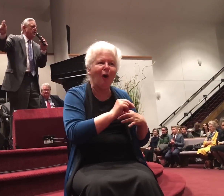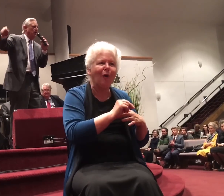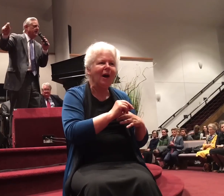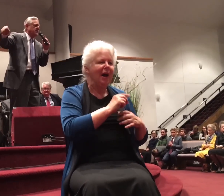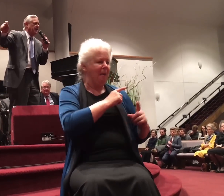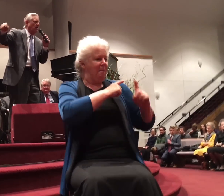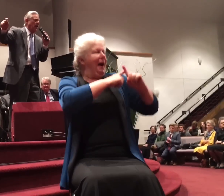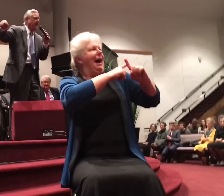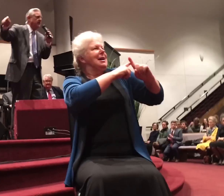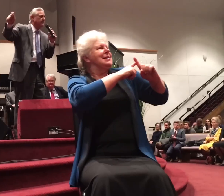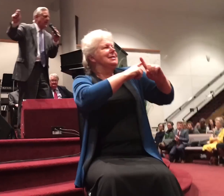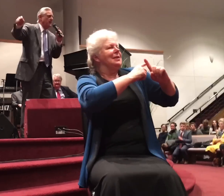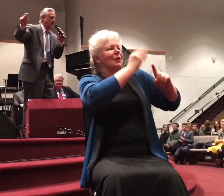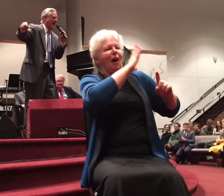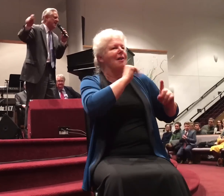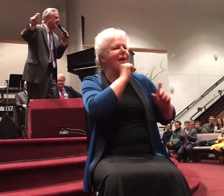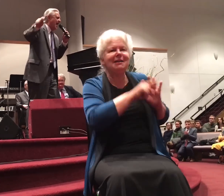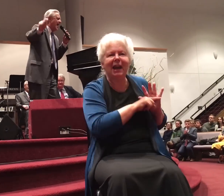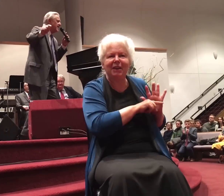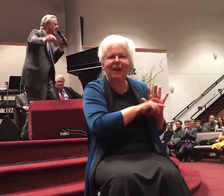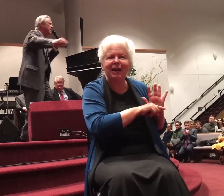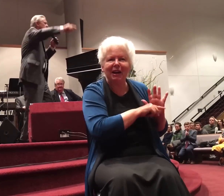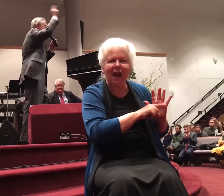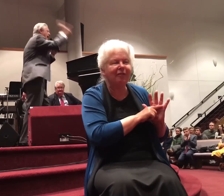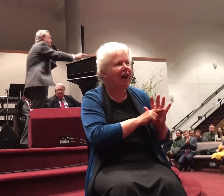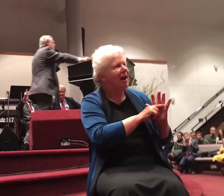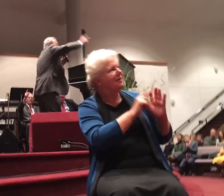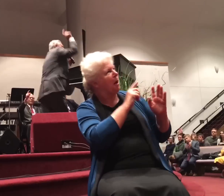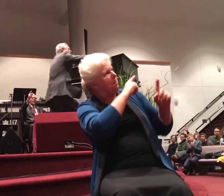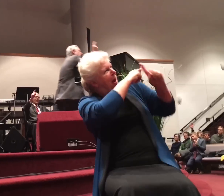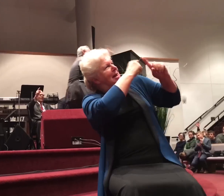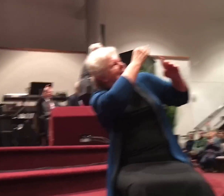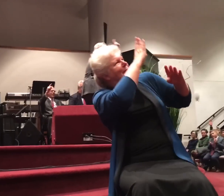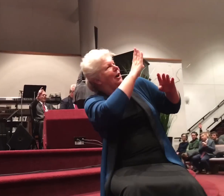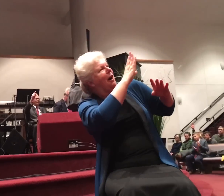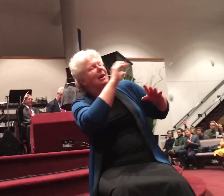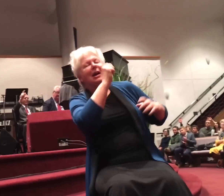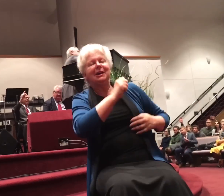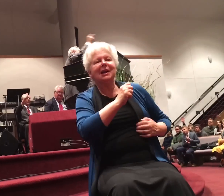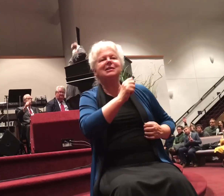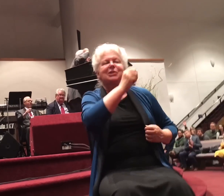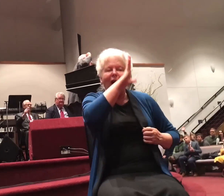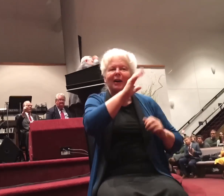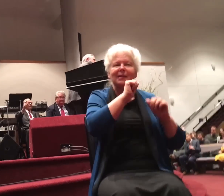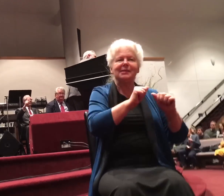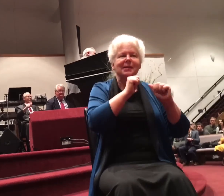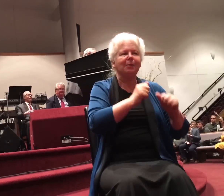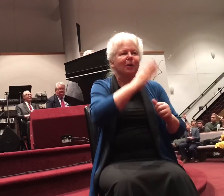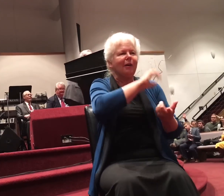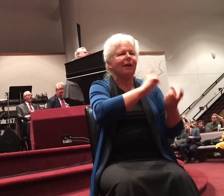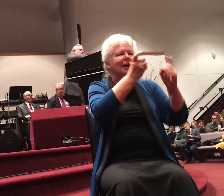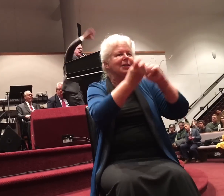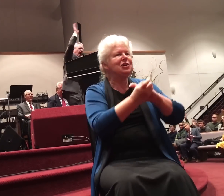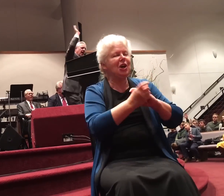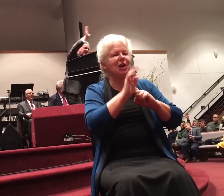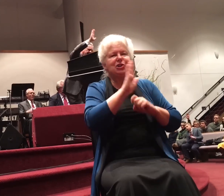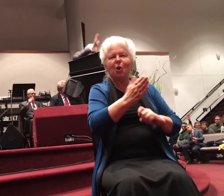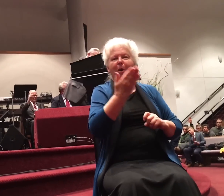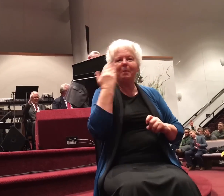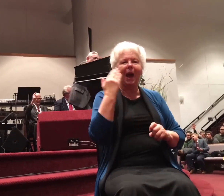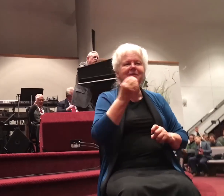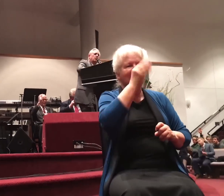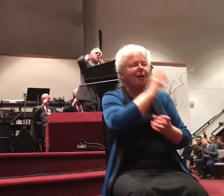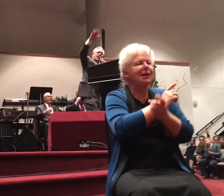Can God really take away that pain and agony? Yes, God is able. God can change your past. God